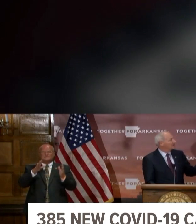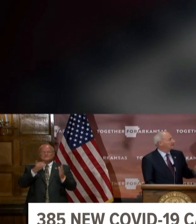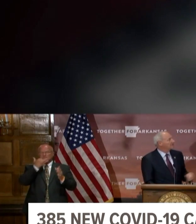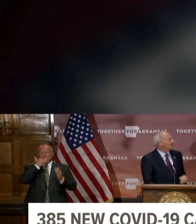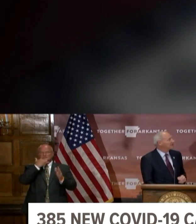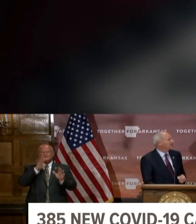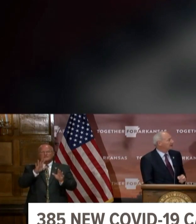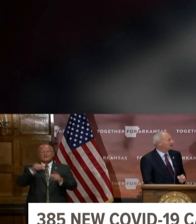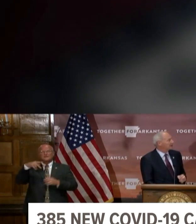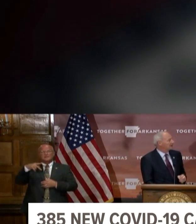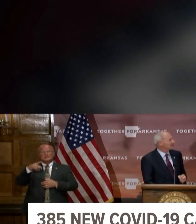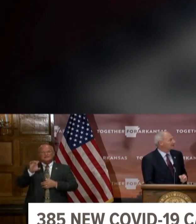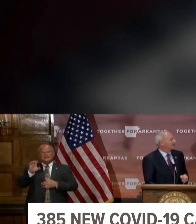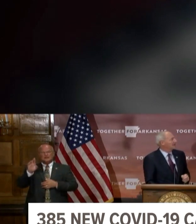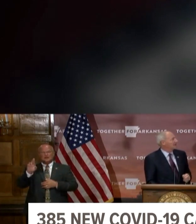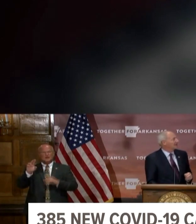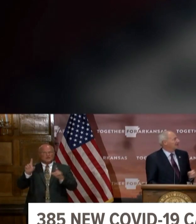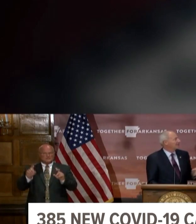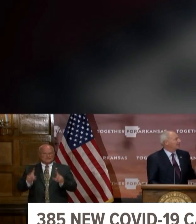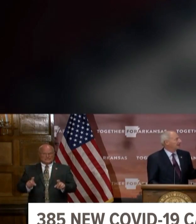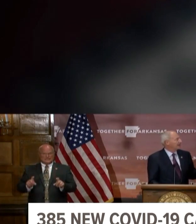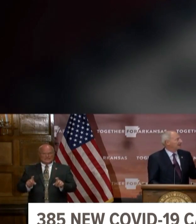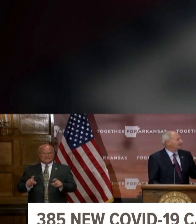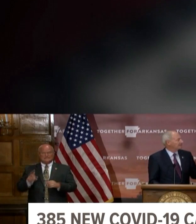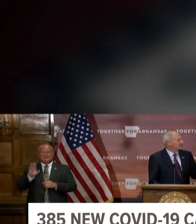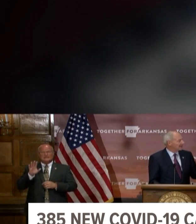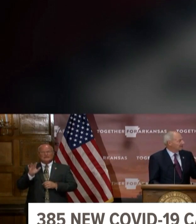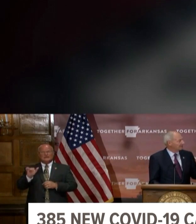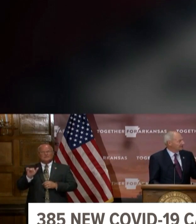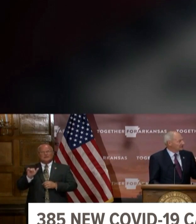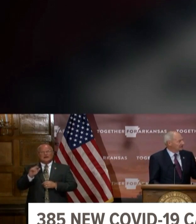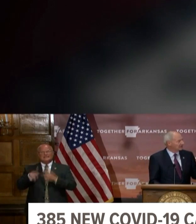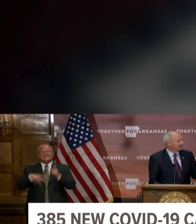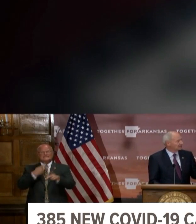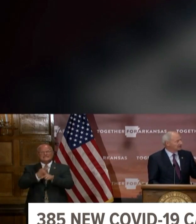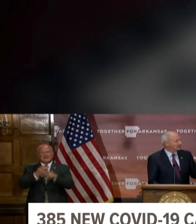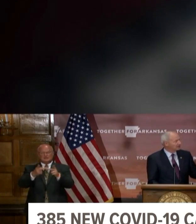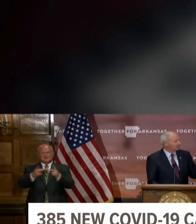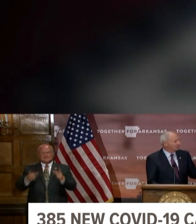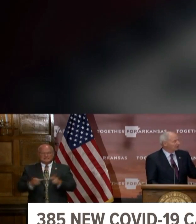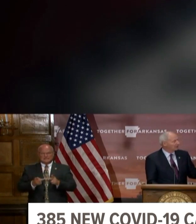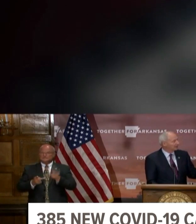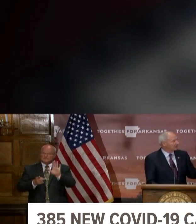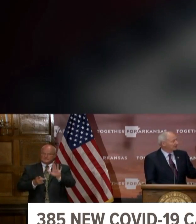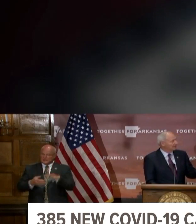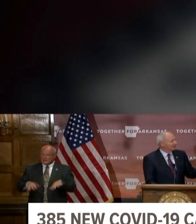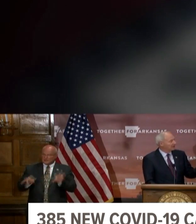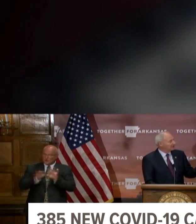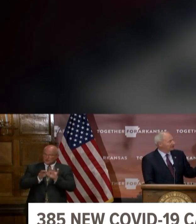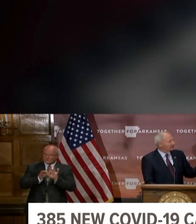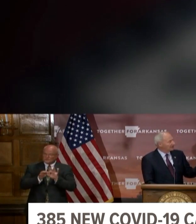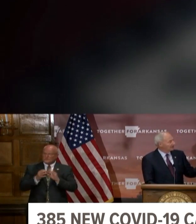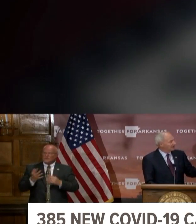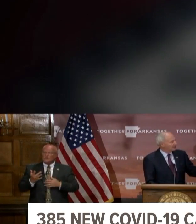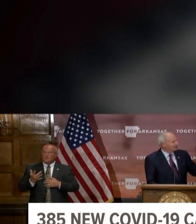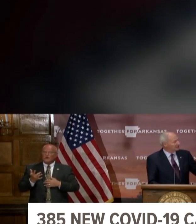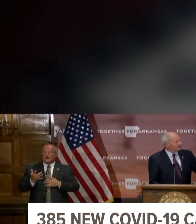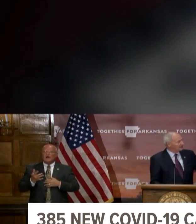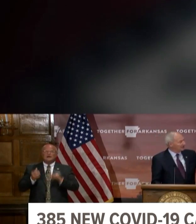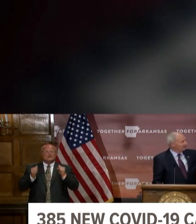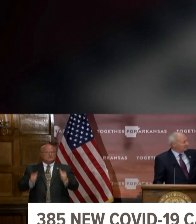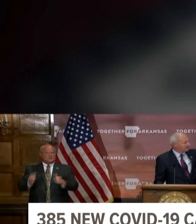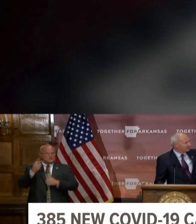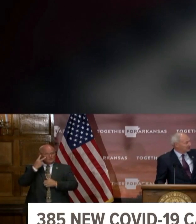this is the PCR test by type of facility. And this is important because you